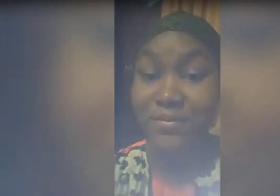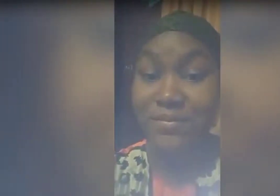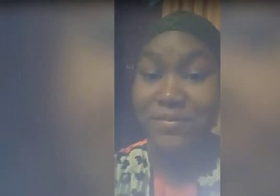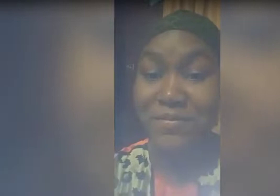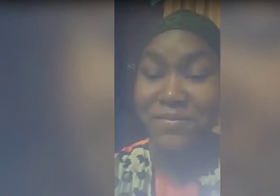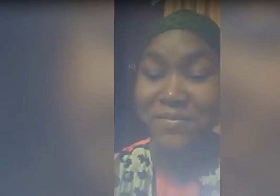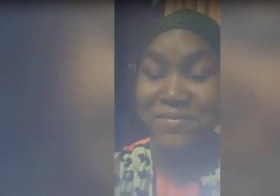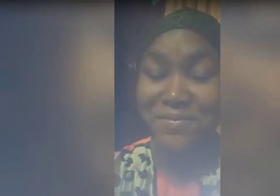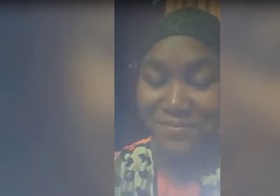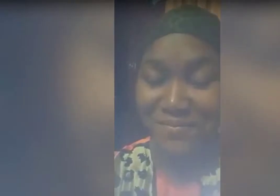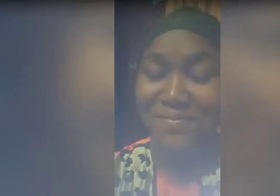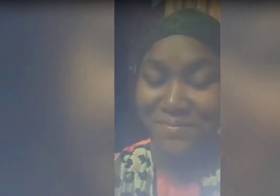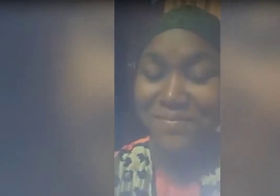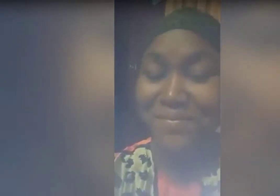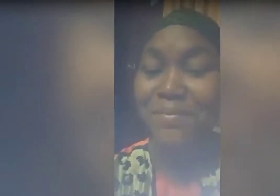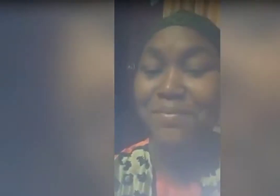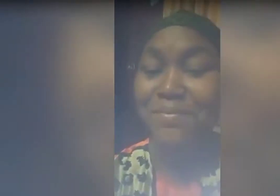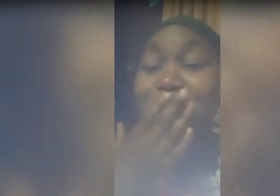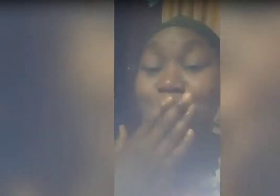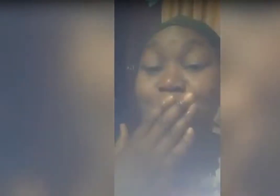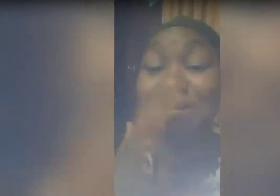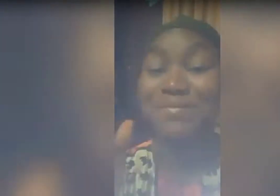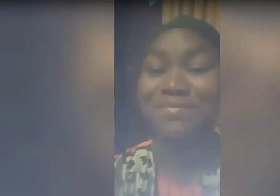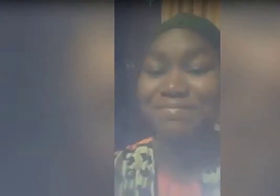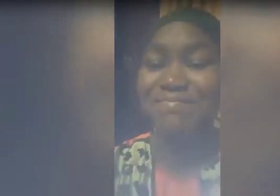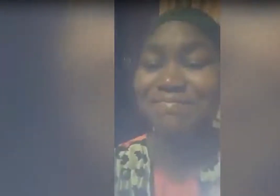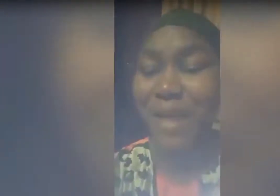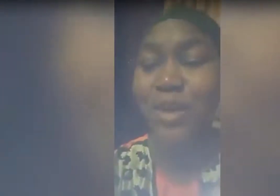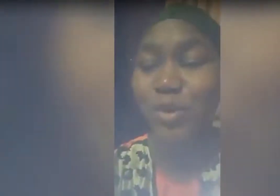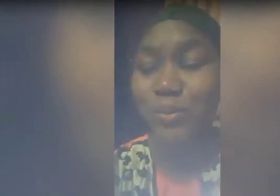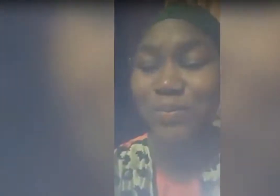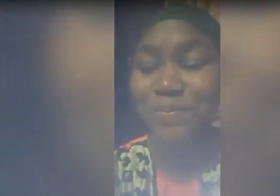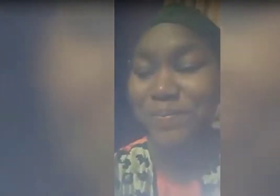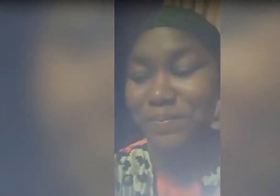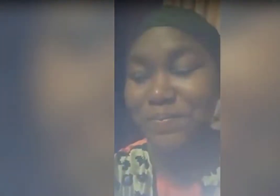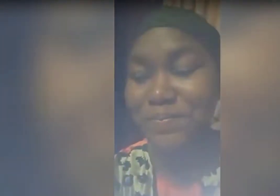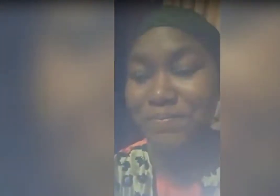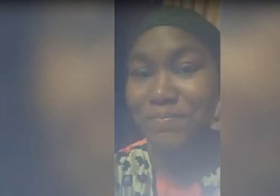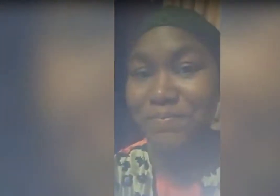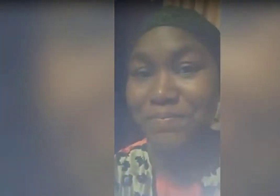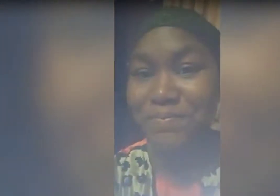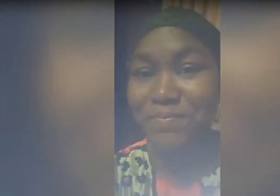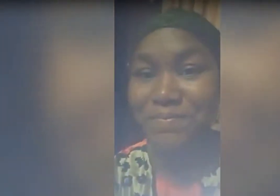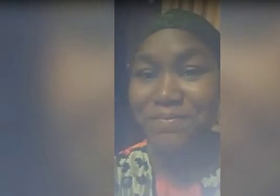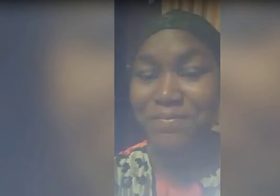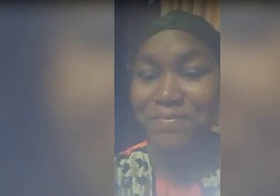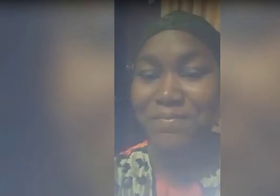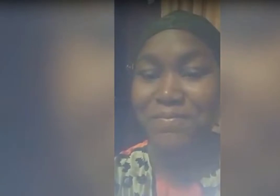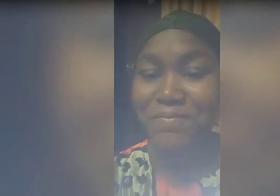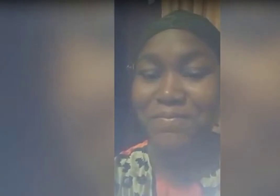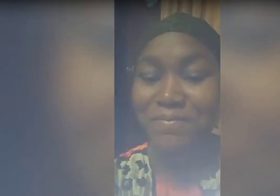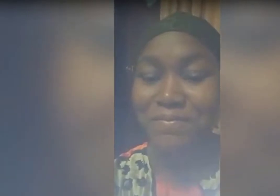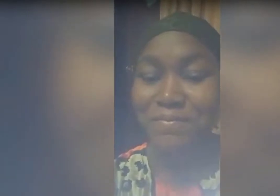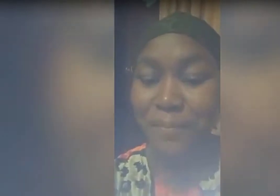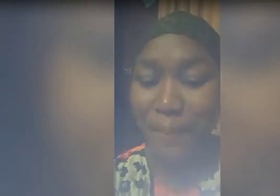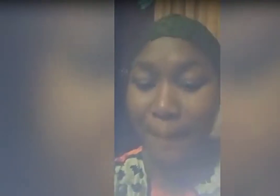That's impressive. You're Thank you. welcome. You're welcome. So let's have Faith Aggie on the spotlight. Faith Aggie.